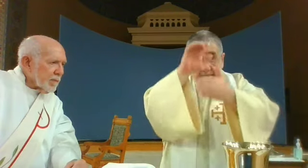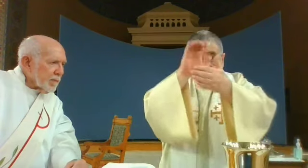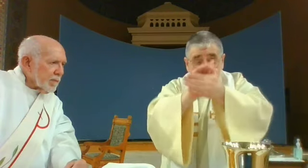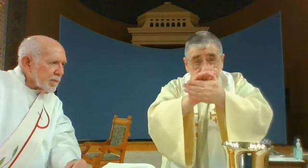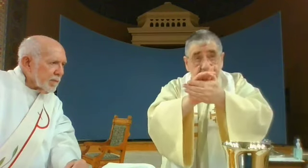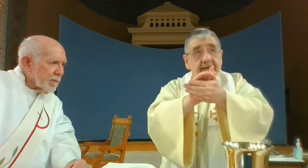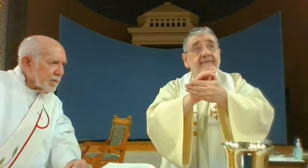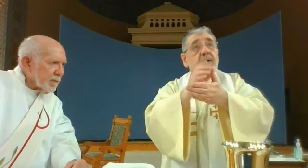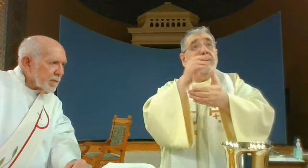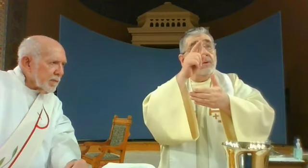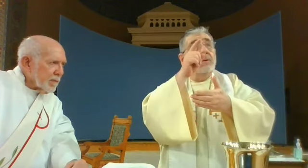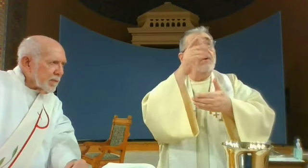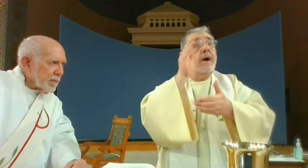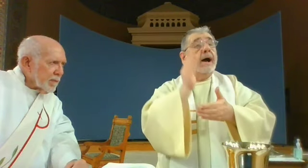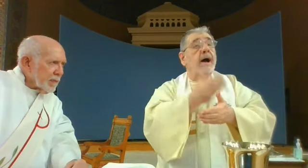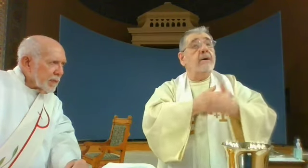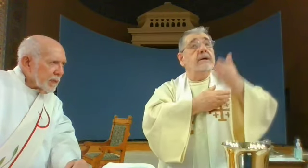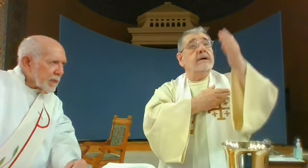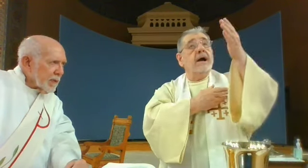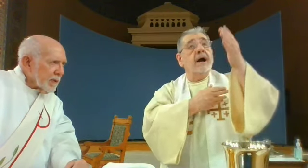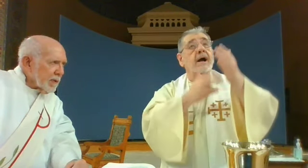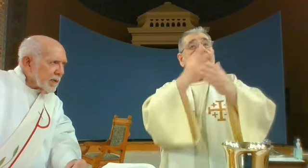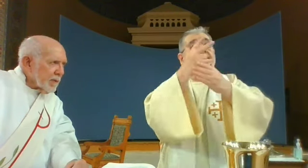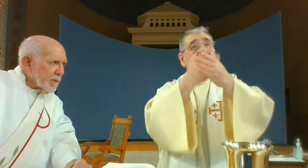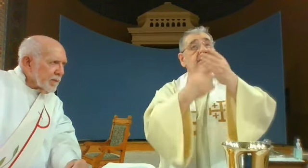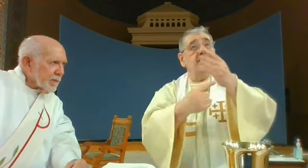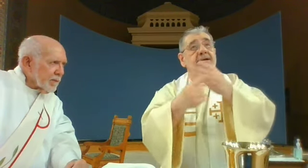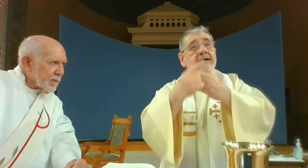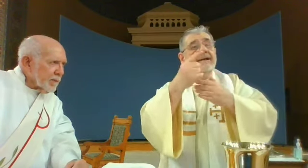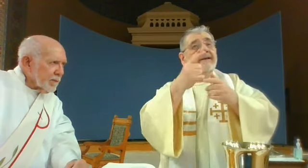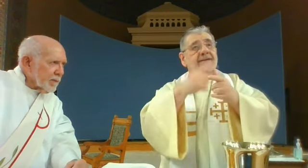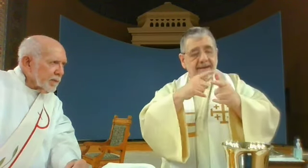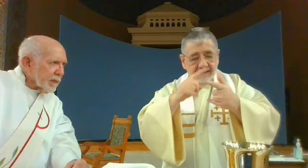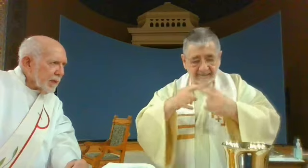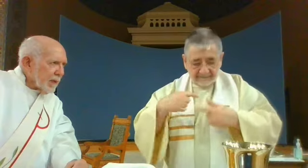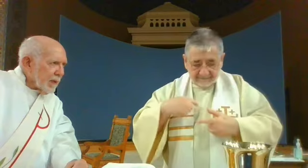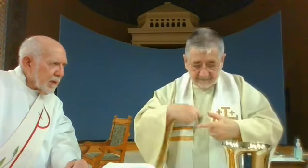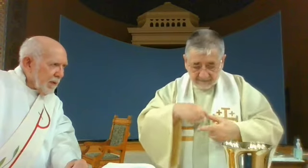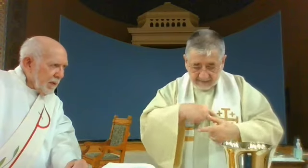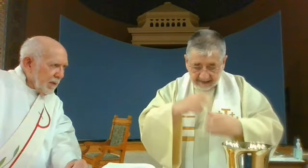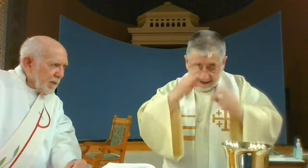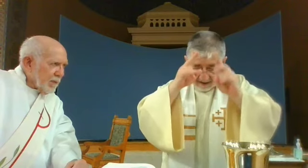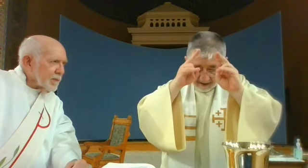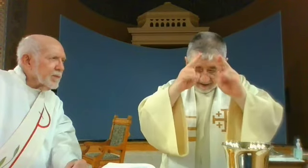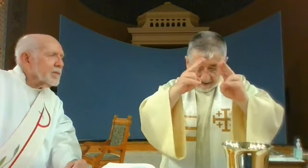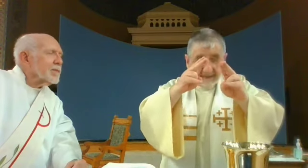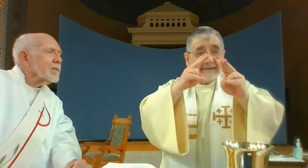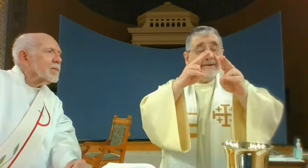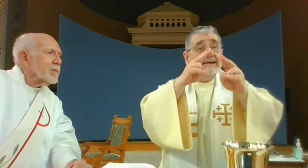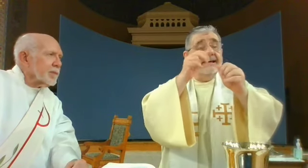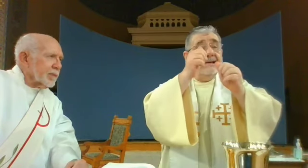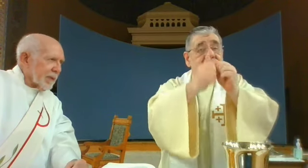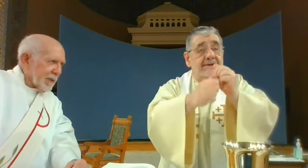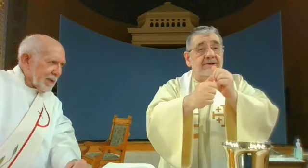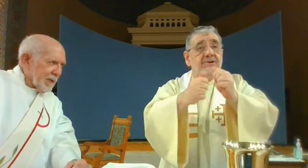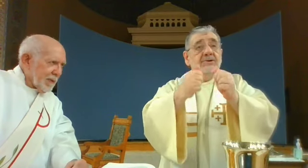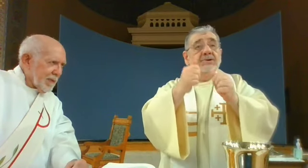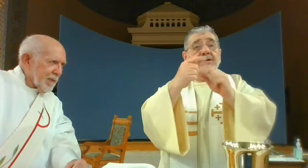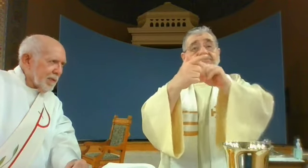so that in confessing of the true and eternal Godhead, you might be adored in what is